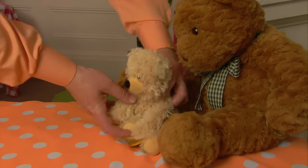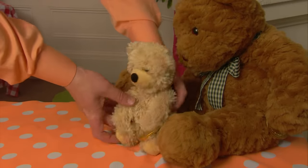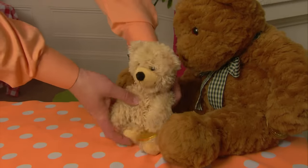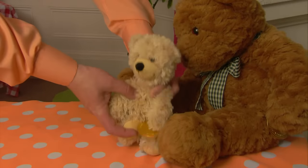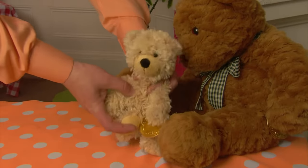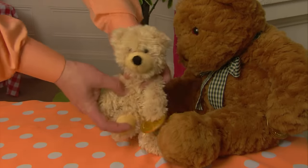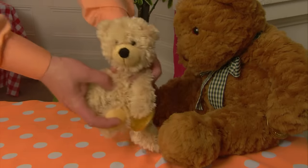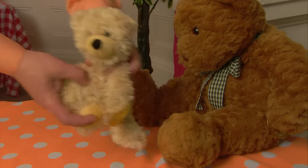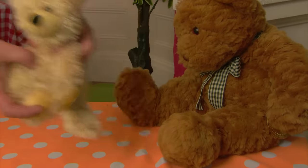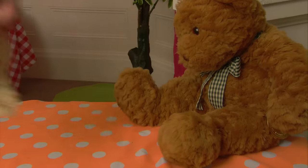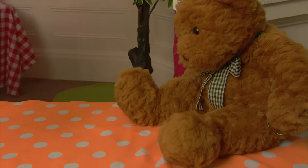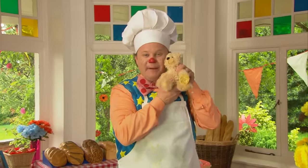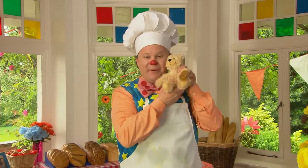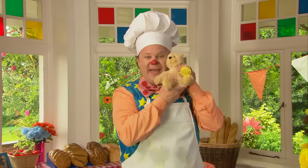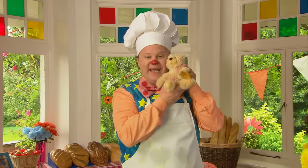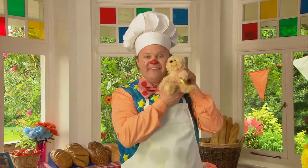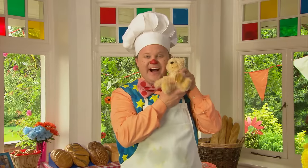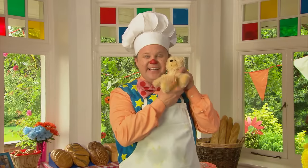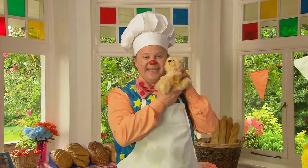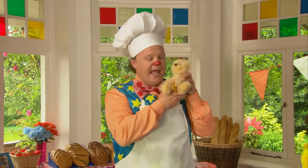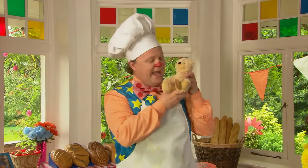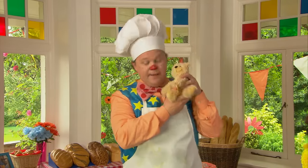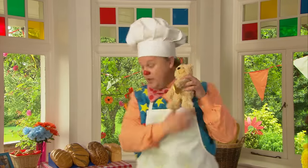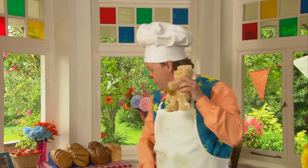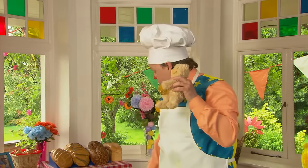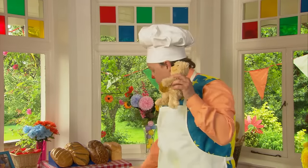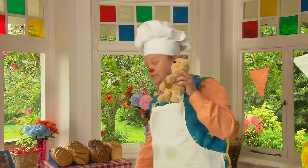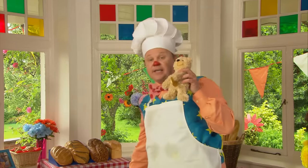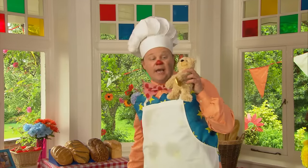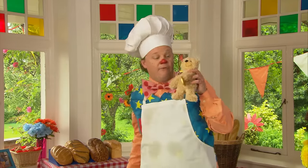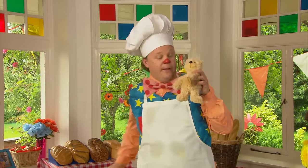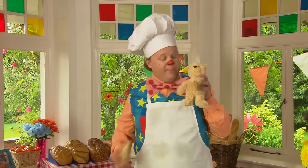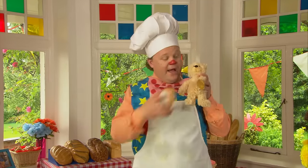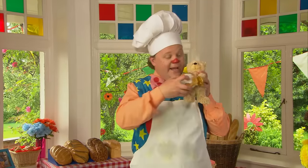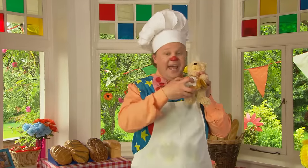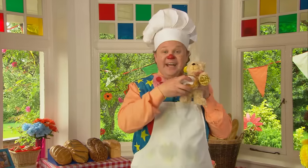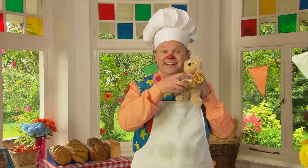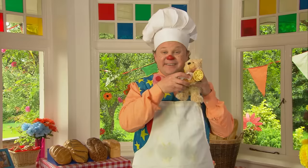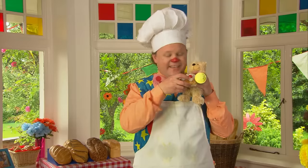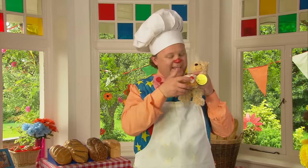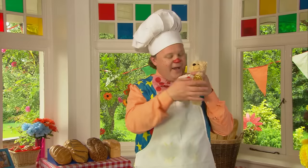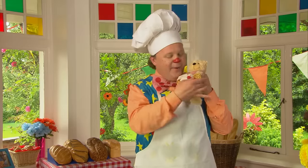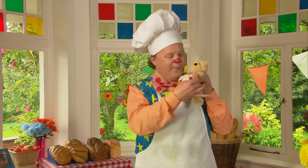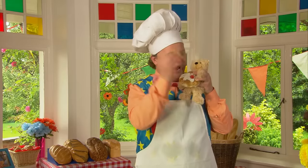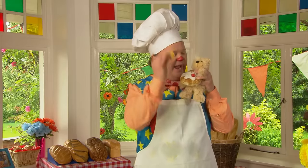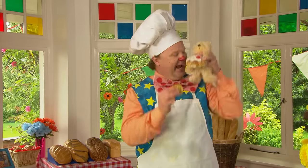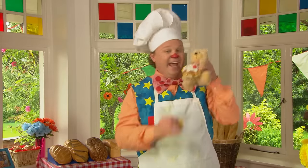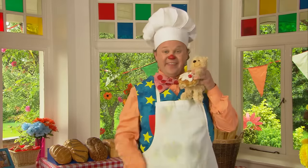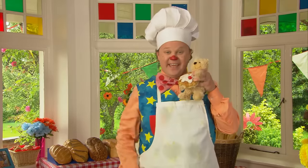came little Teddy with a penny one day, bought a currant bun and took it away. Thank you,